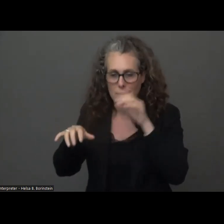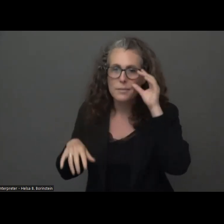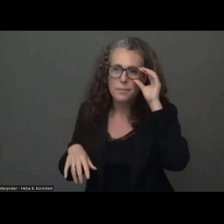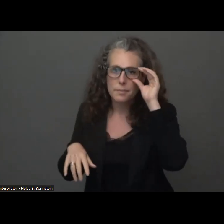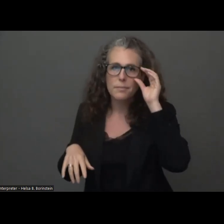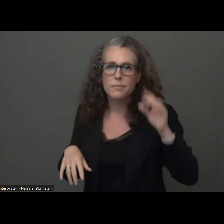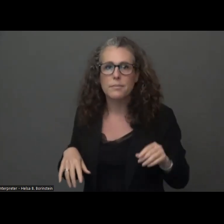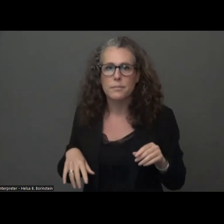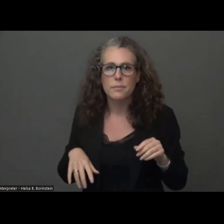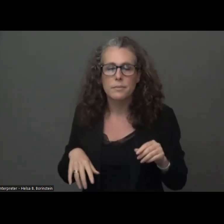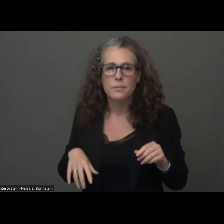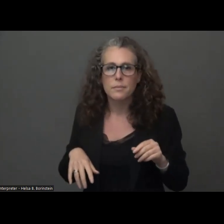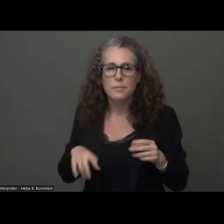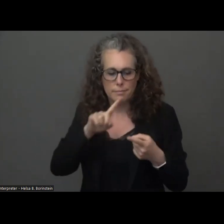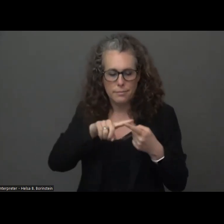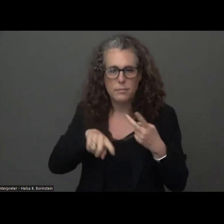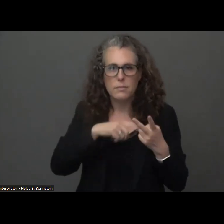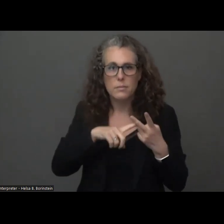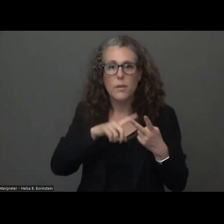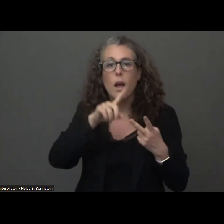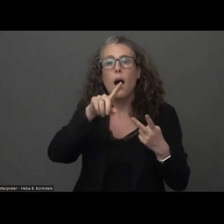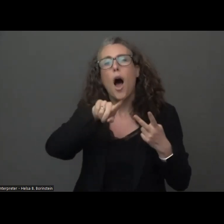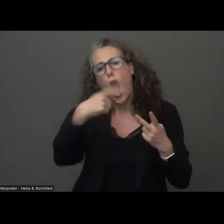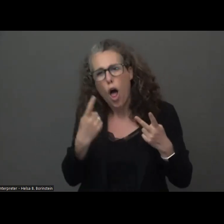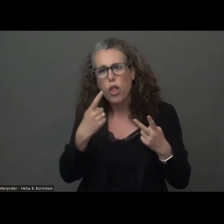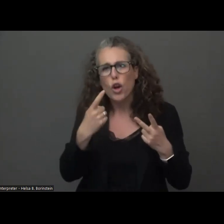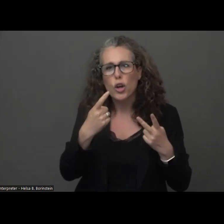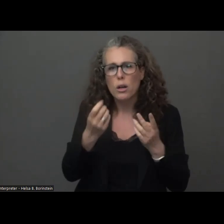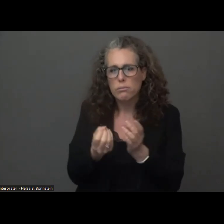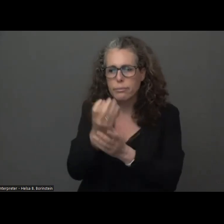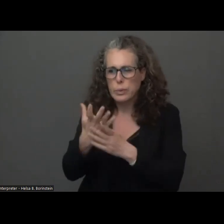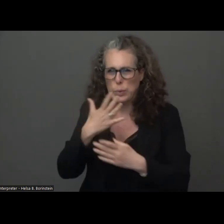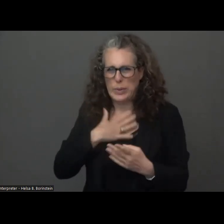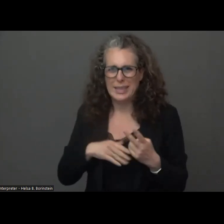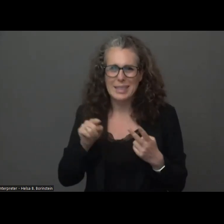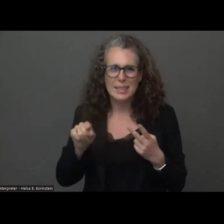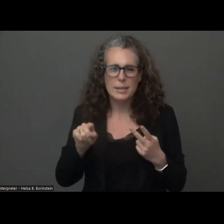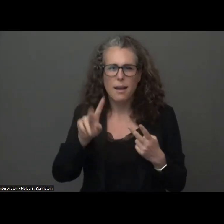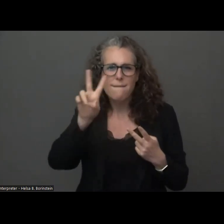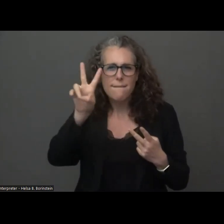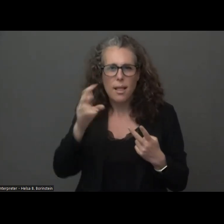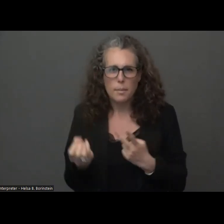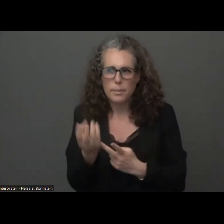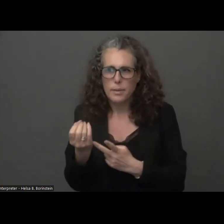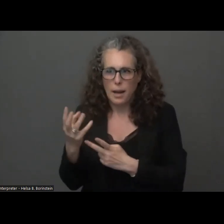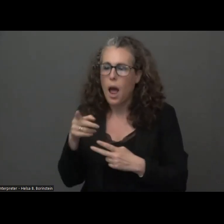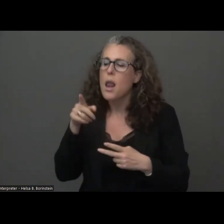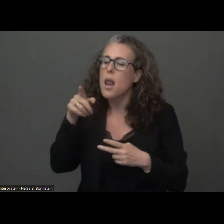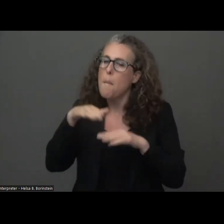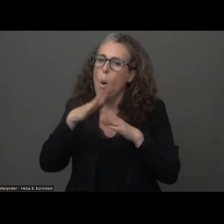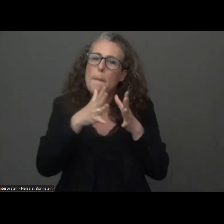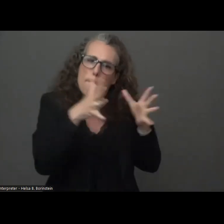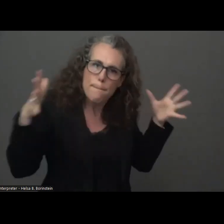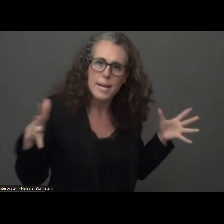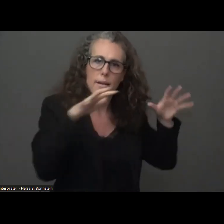raw material for us is barley, but barley we find is usually around large-scale farmers, and so we wanted